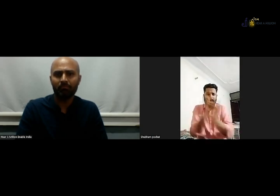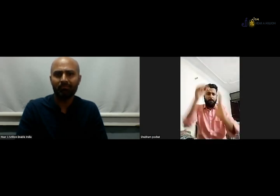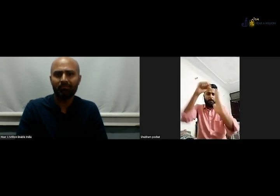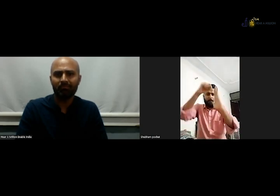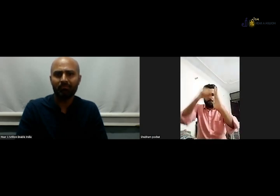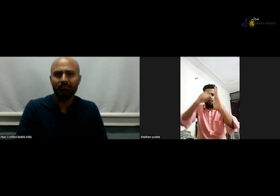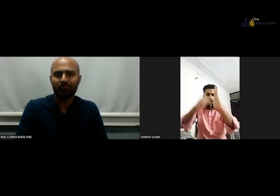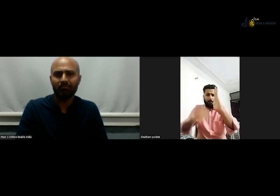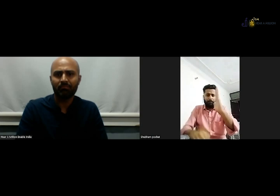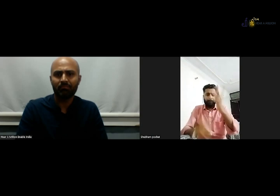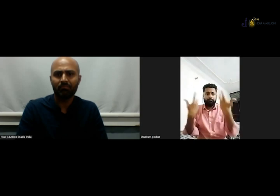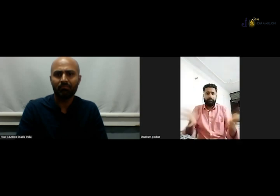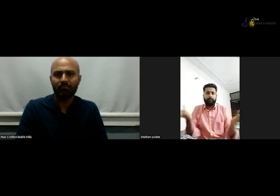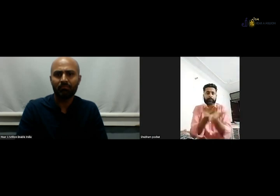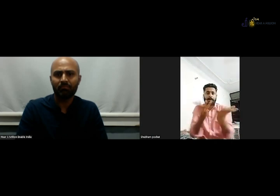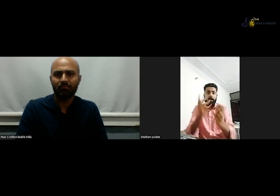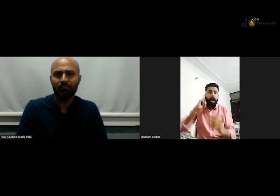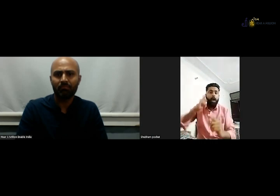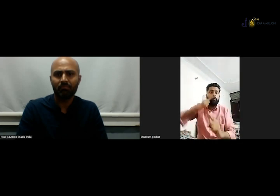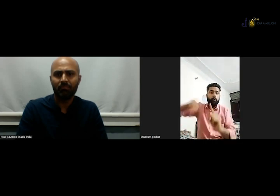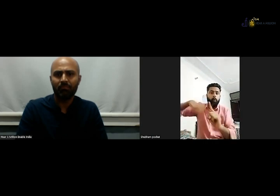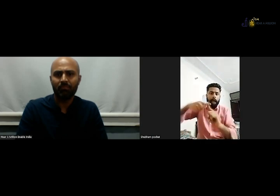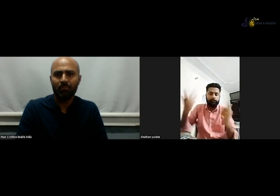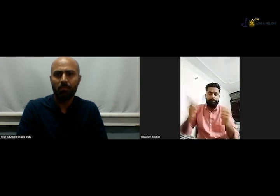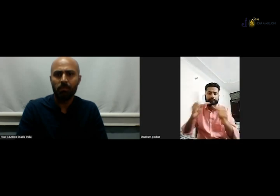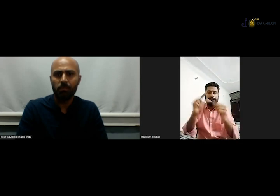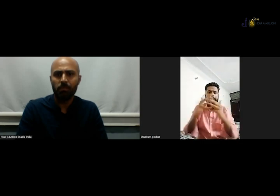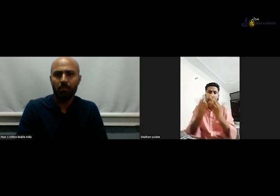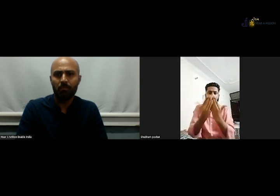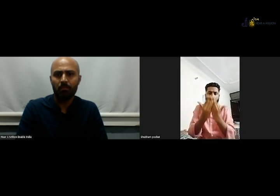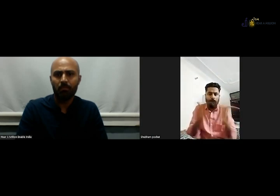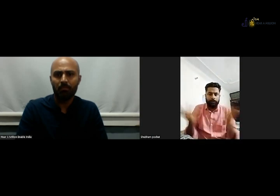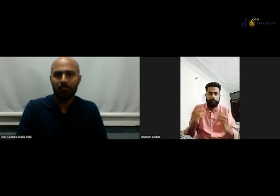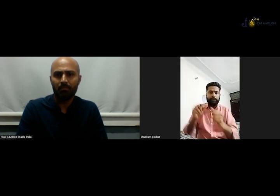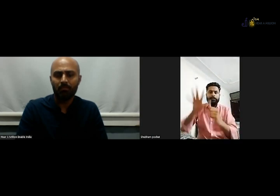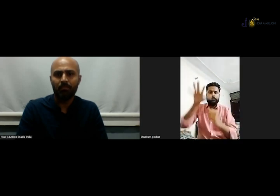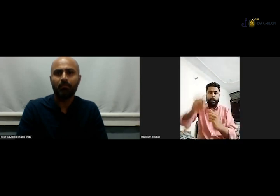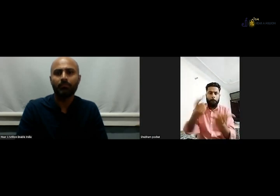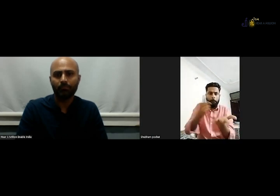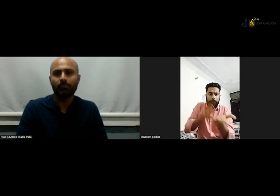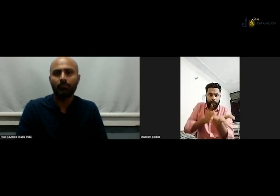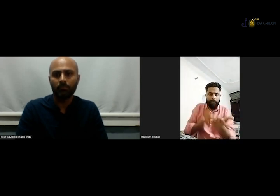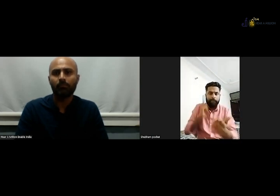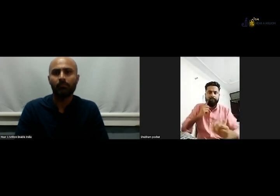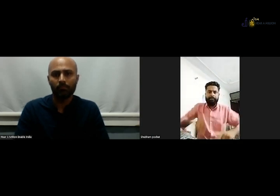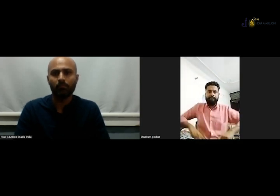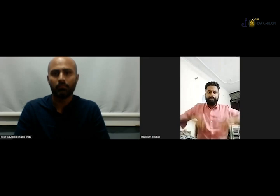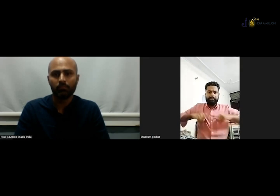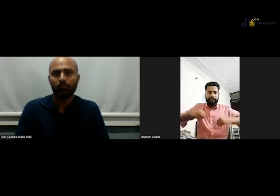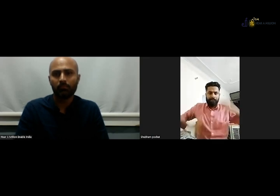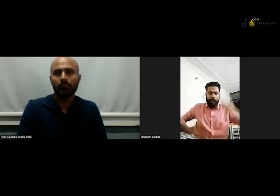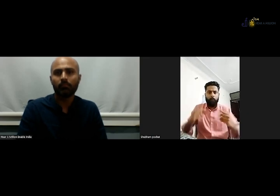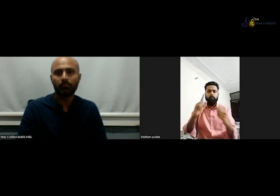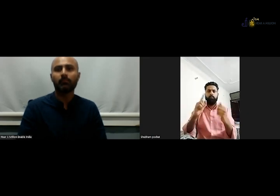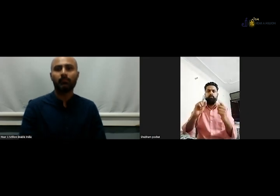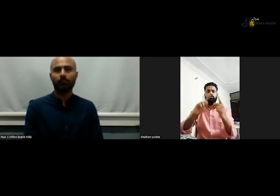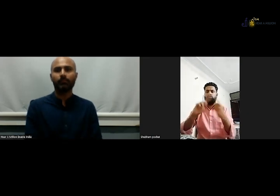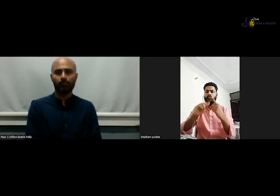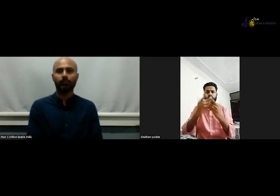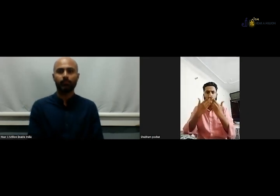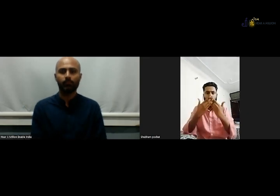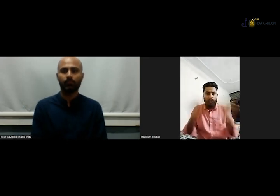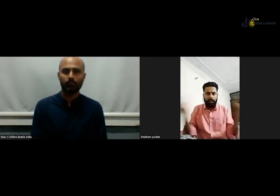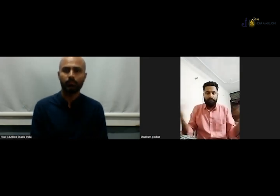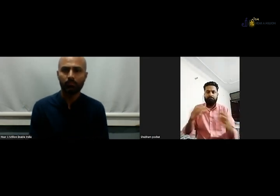She had a discussion for around 20 minutes, and she explained a lot of things to the secretary about the law and accessibility of the deaf